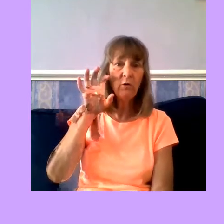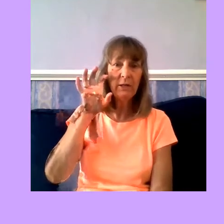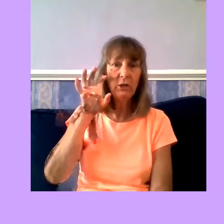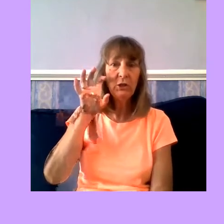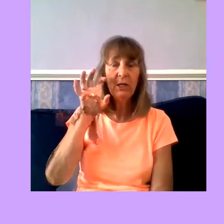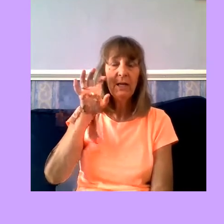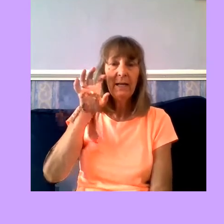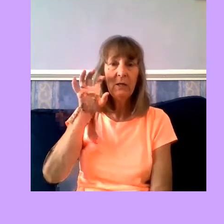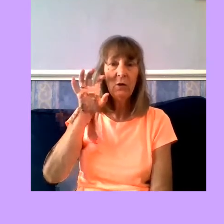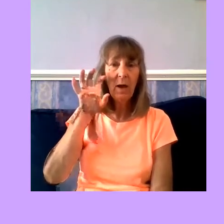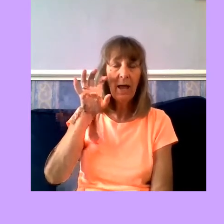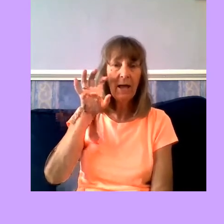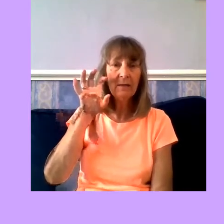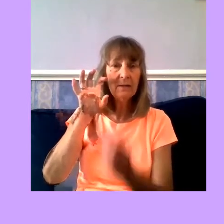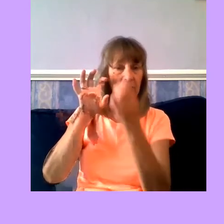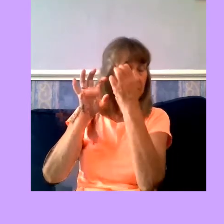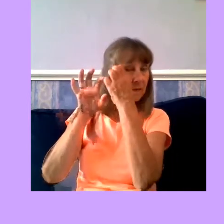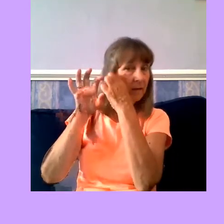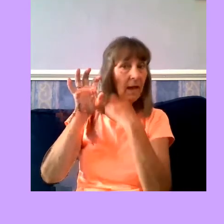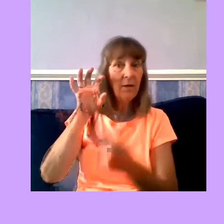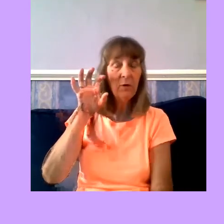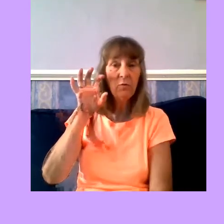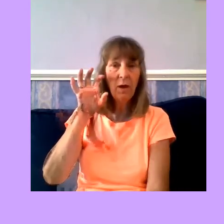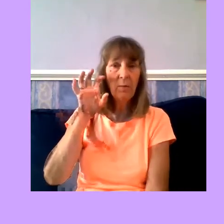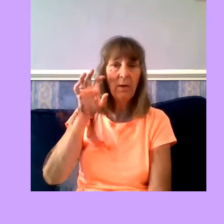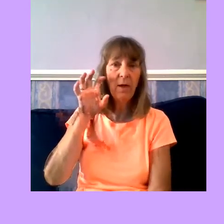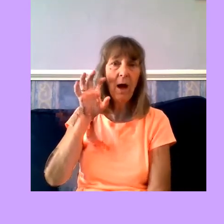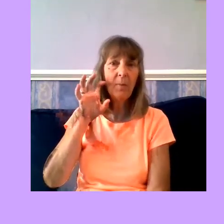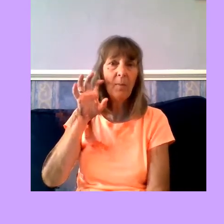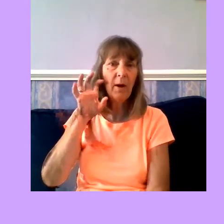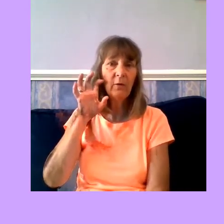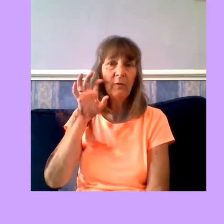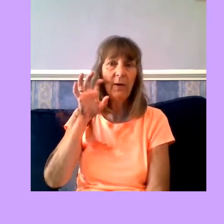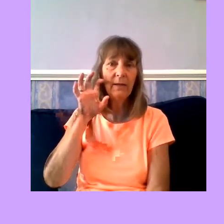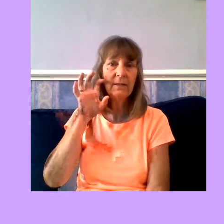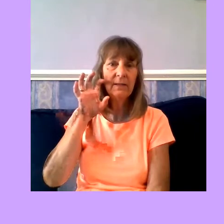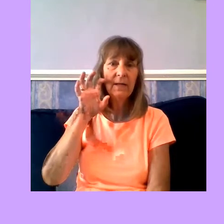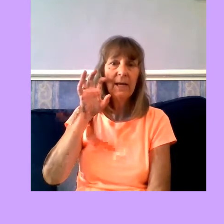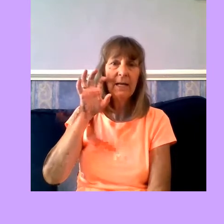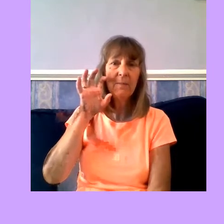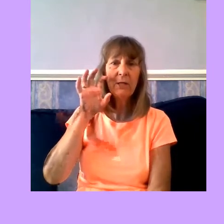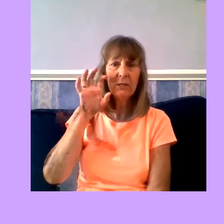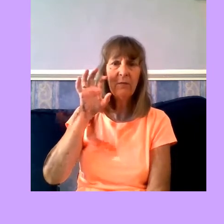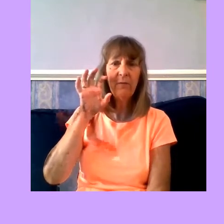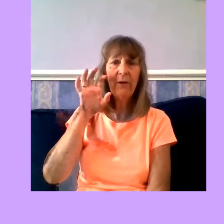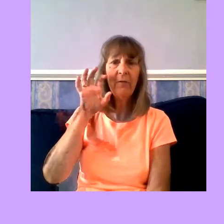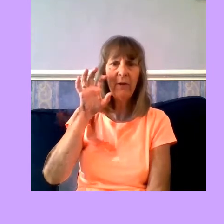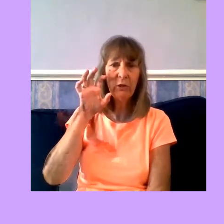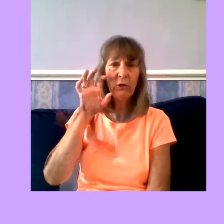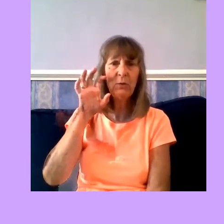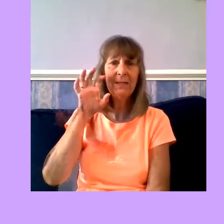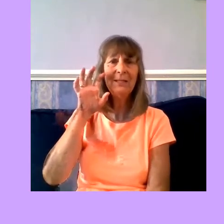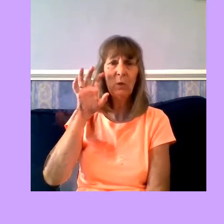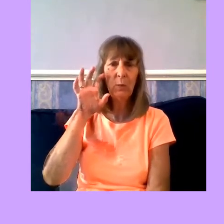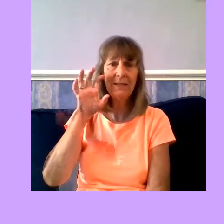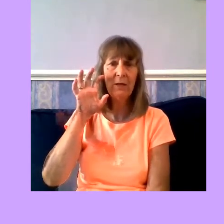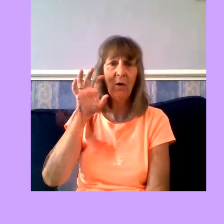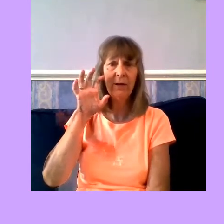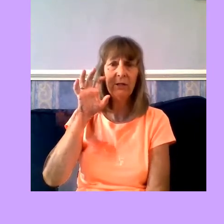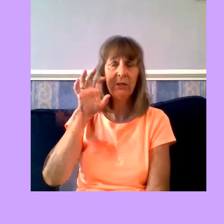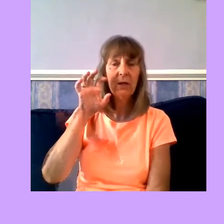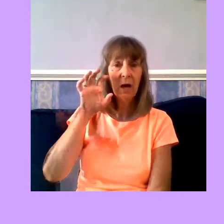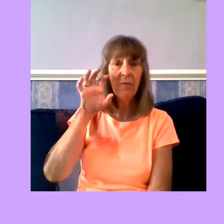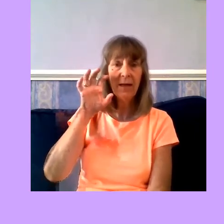an orange in your hand, in the hand that you write with, up by your face. And imagine it's a very, very juicy,